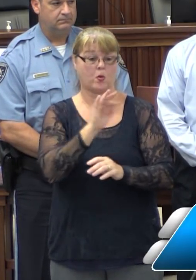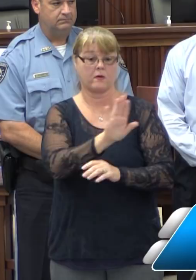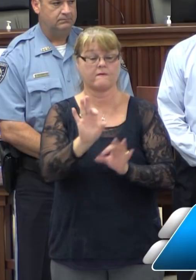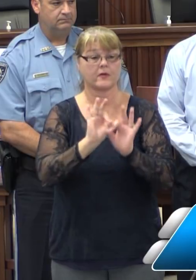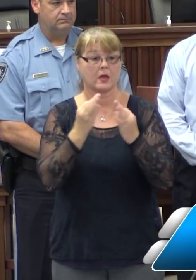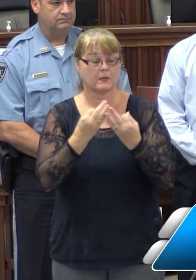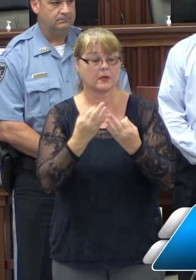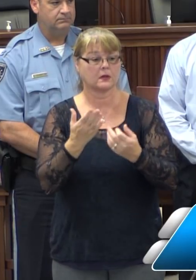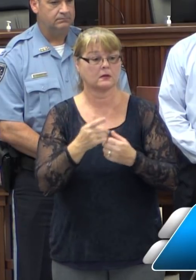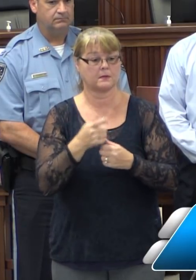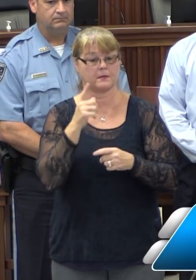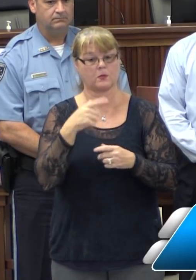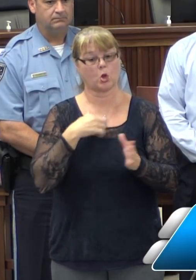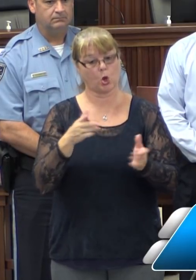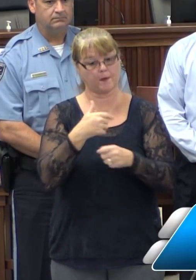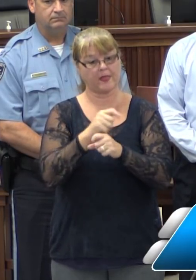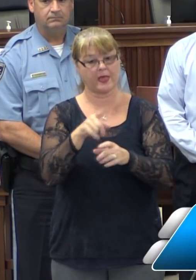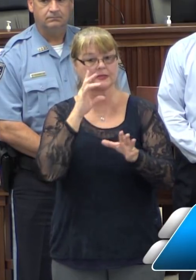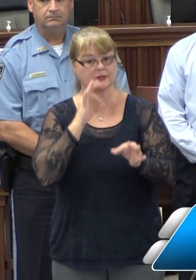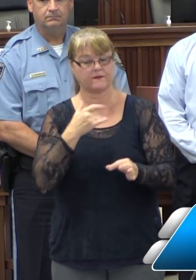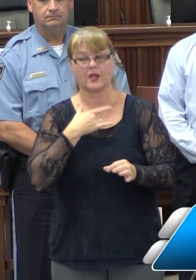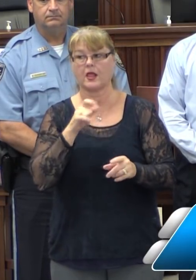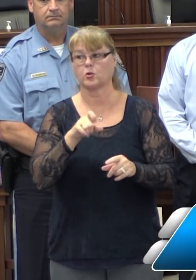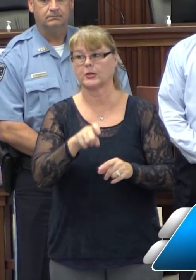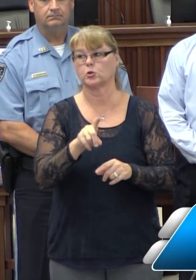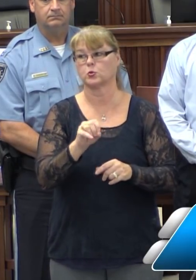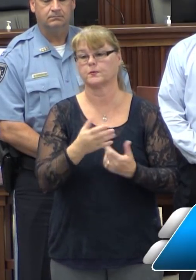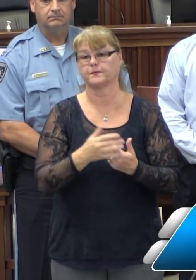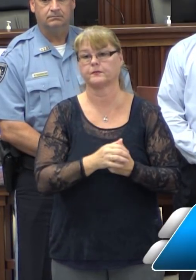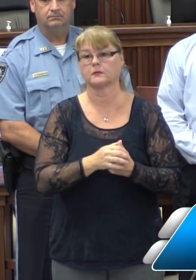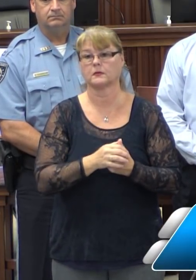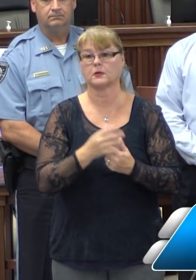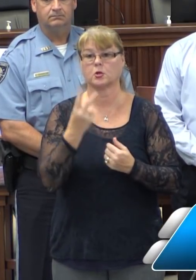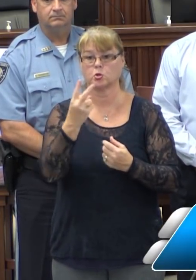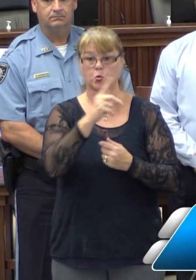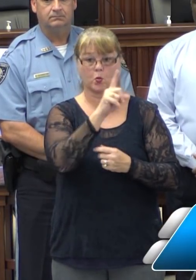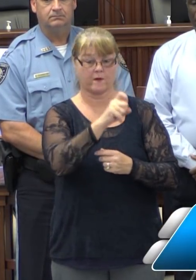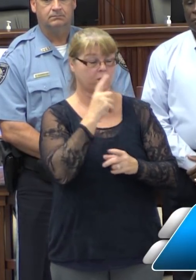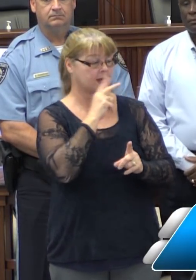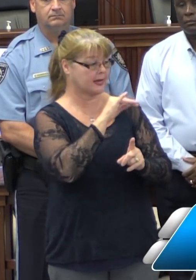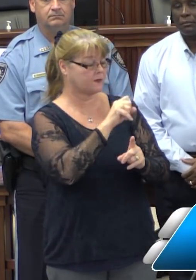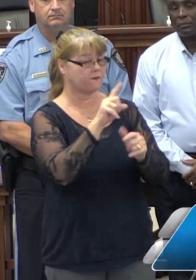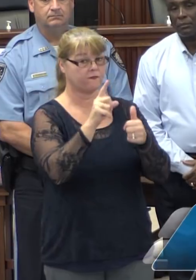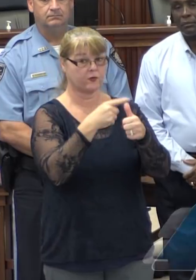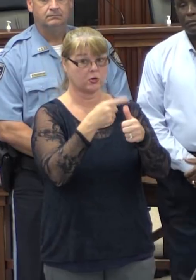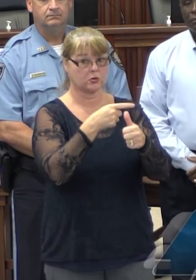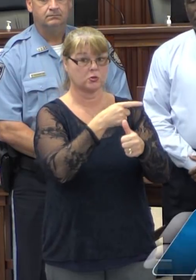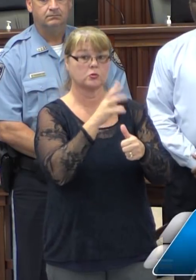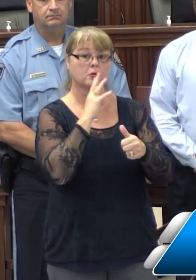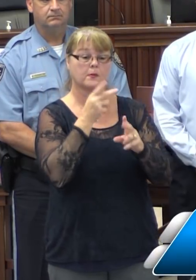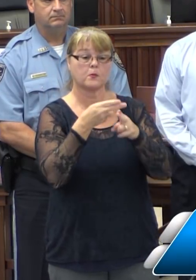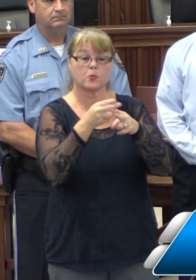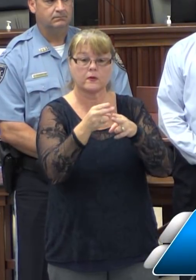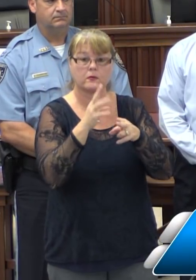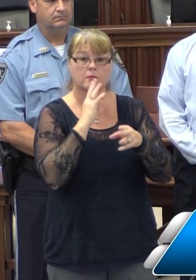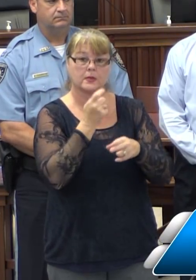we encourage you to make that decision if you feel like you need to. Dennis, two questions. First, if you could, you touched upon it briefly. If you could